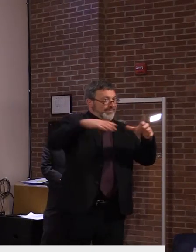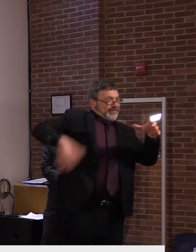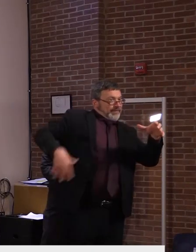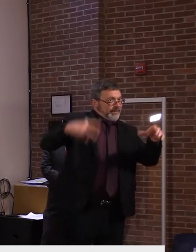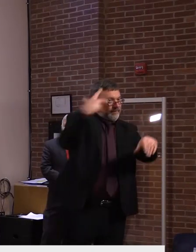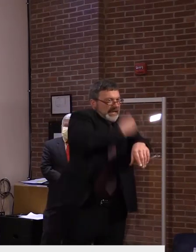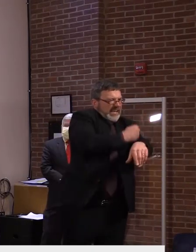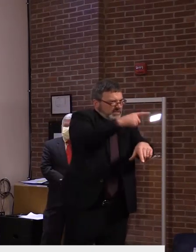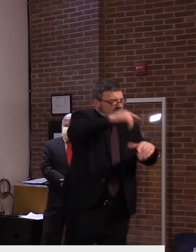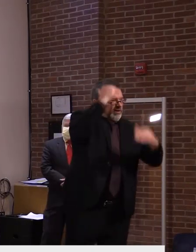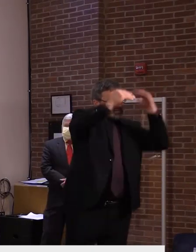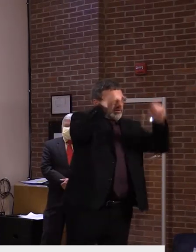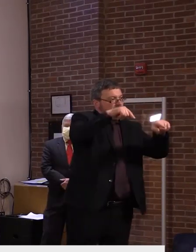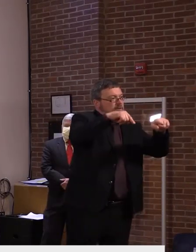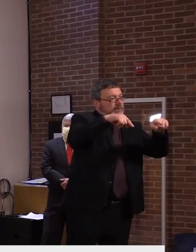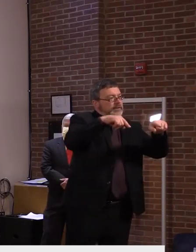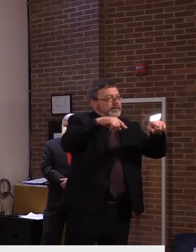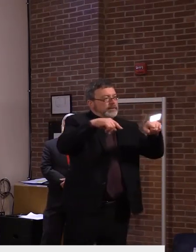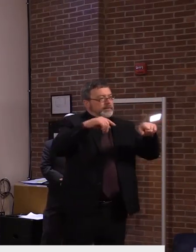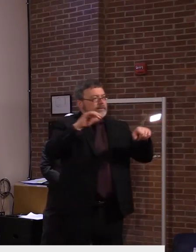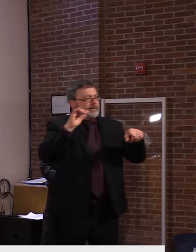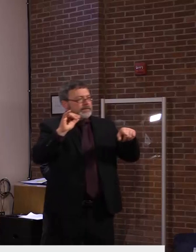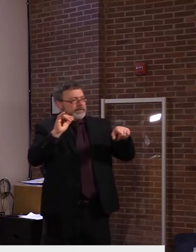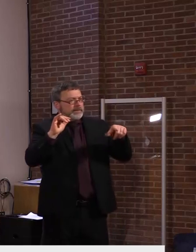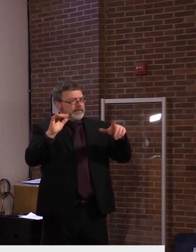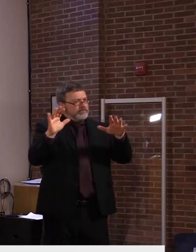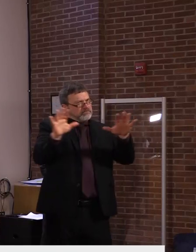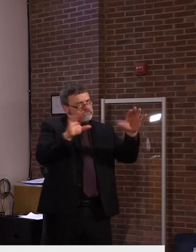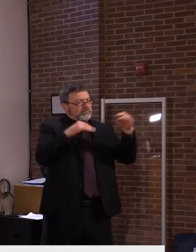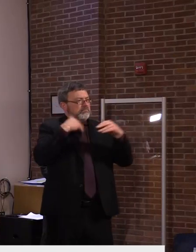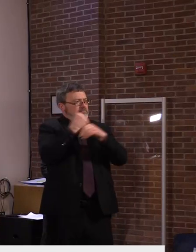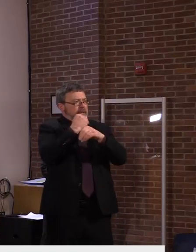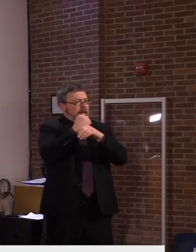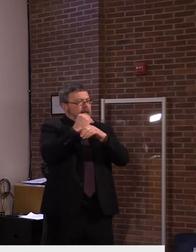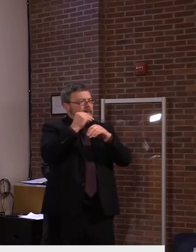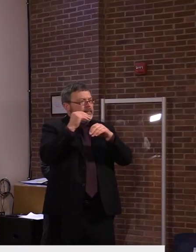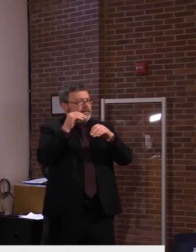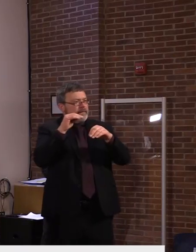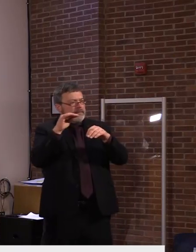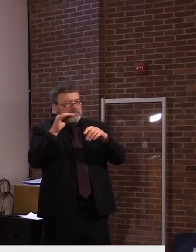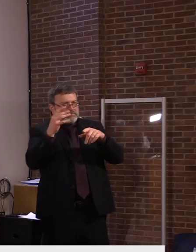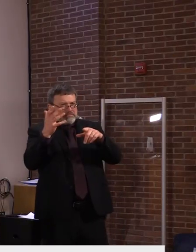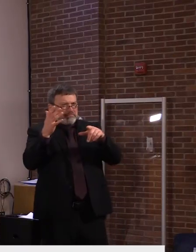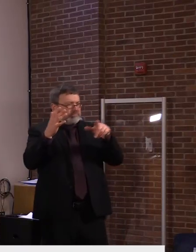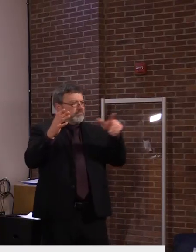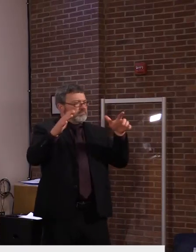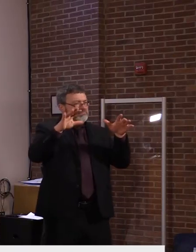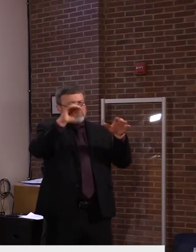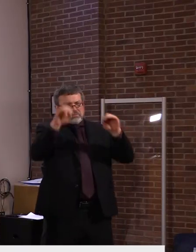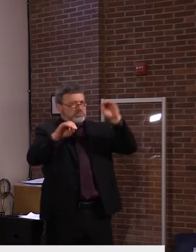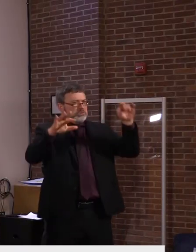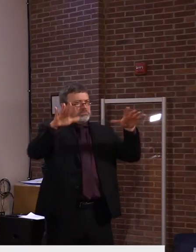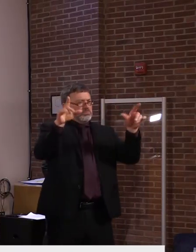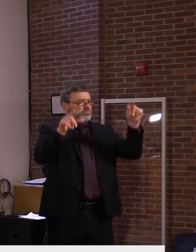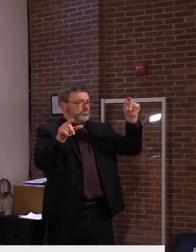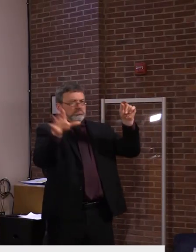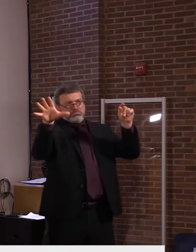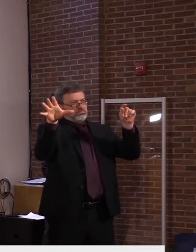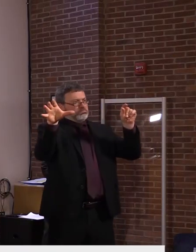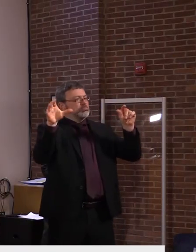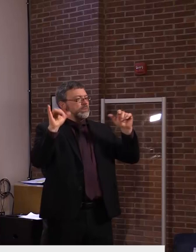whatever percentage of the 44,000, 60% of the 44,000 kids that are not